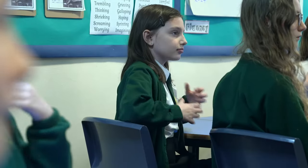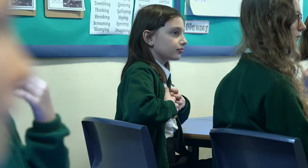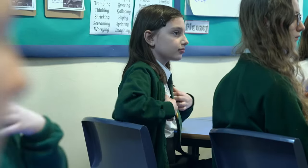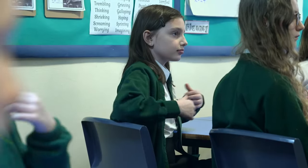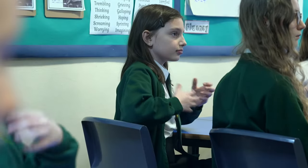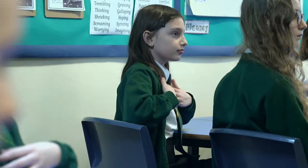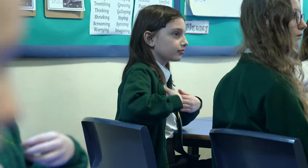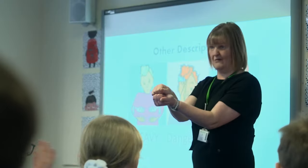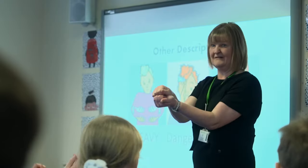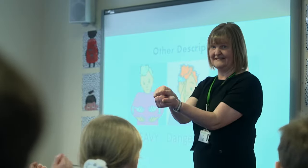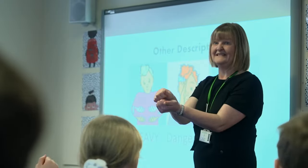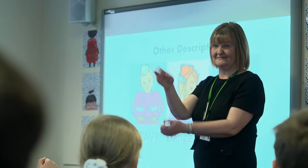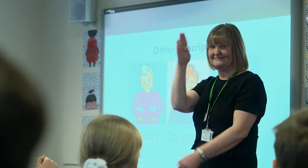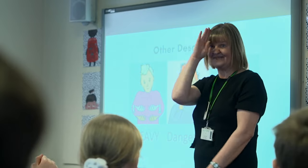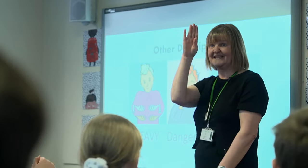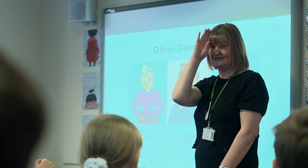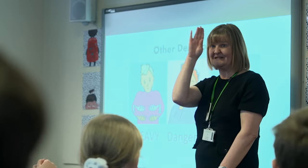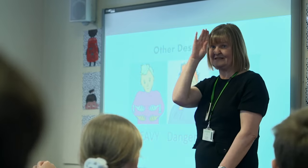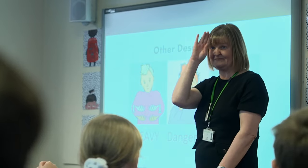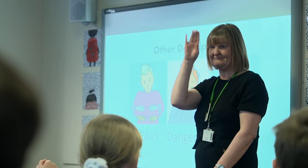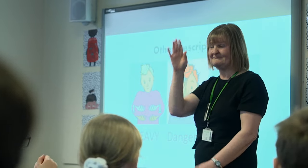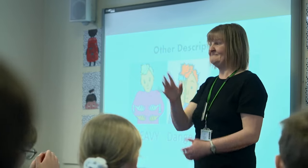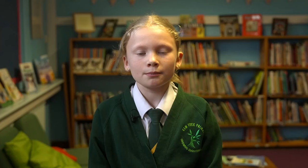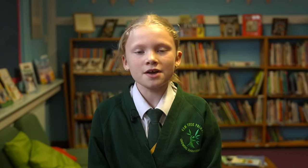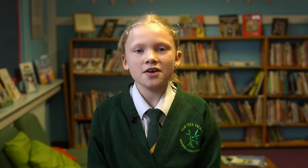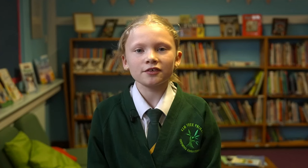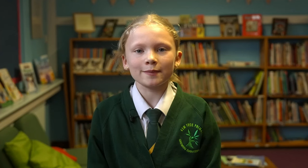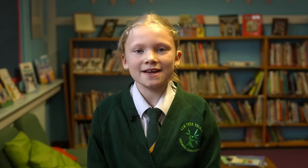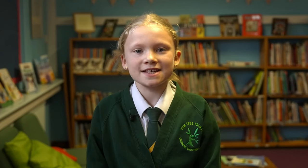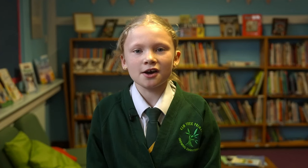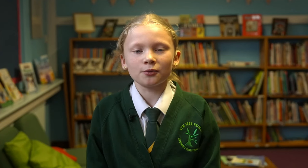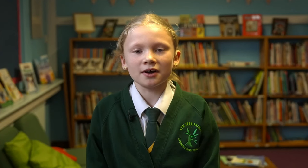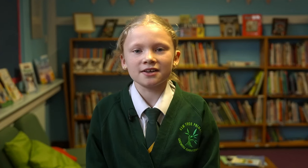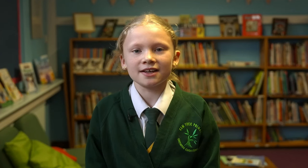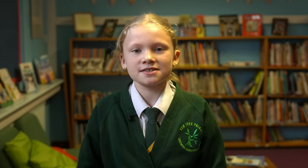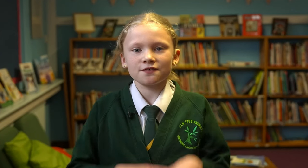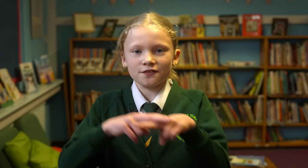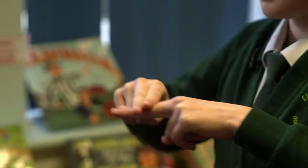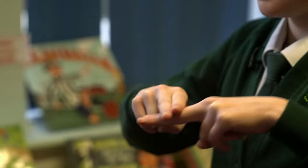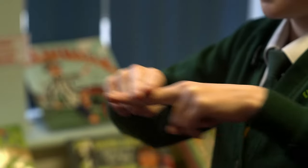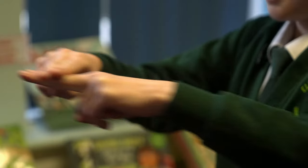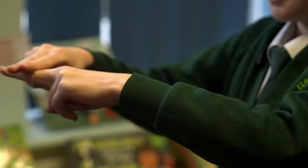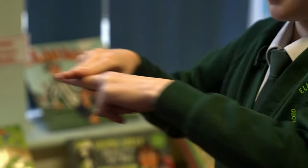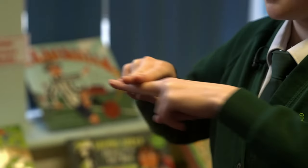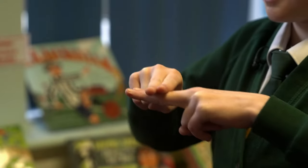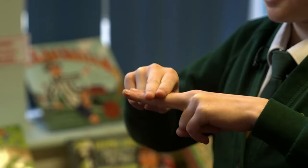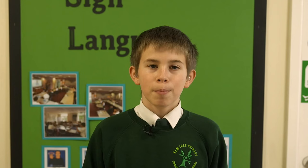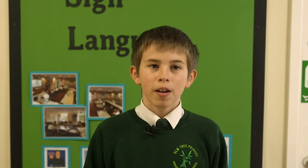in the UK. Just over half of them are considered deaf. My favourite BSL word is family.